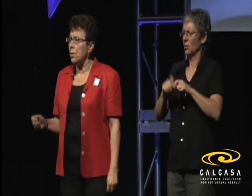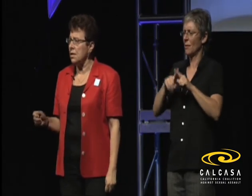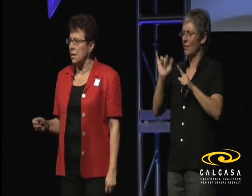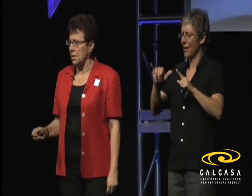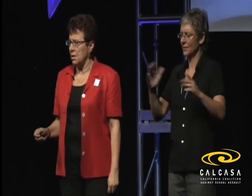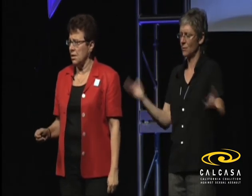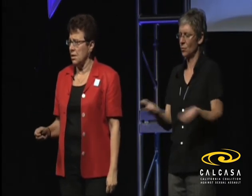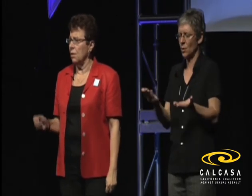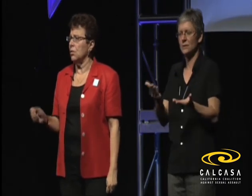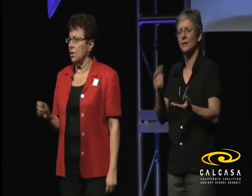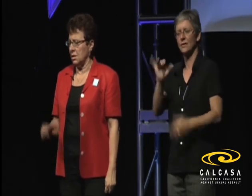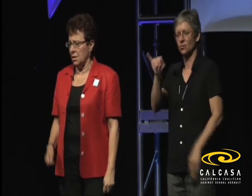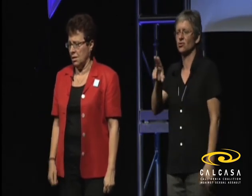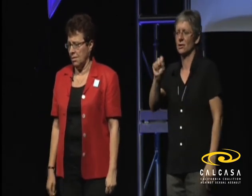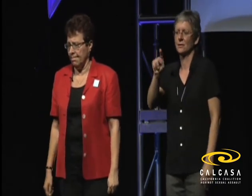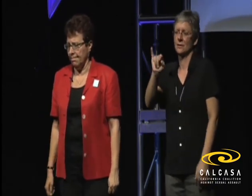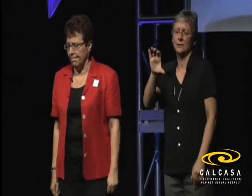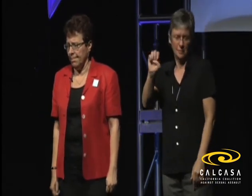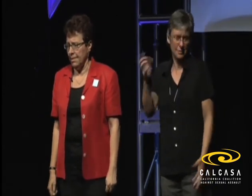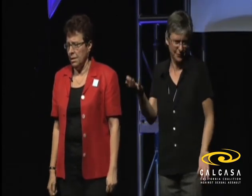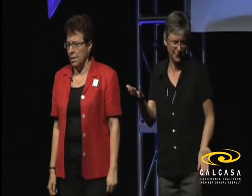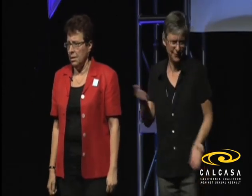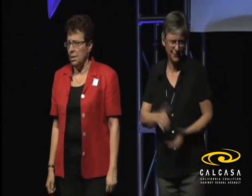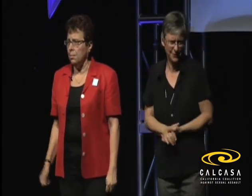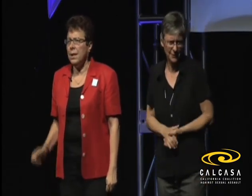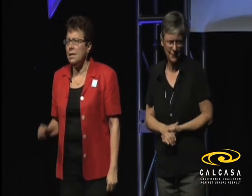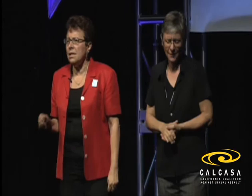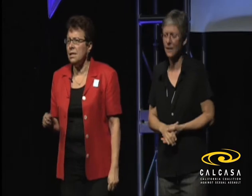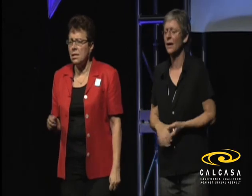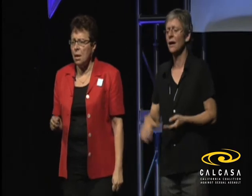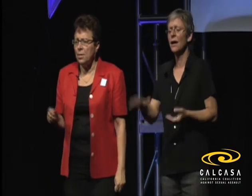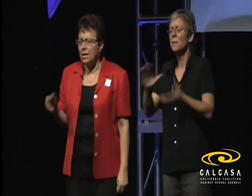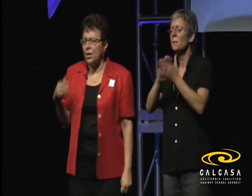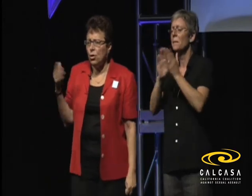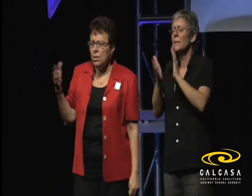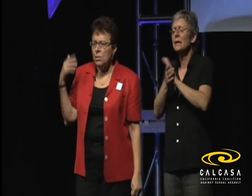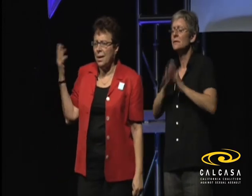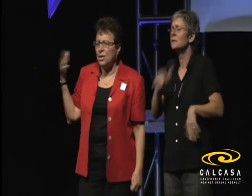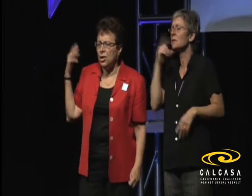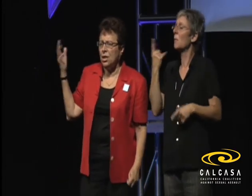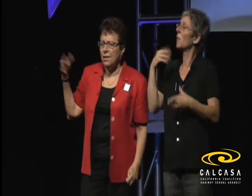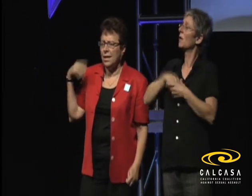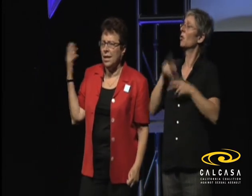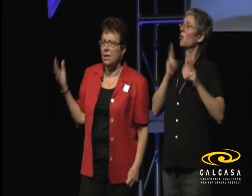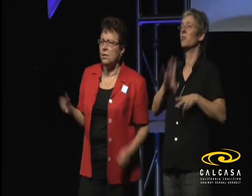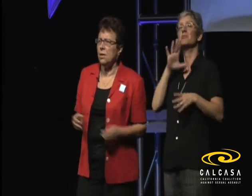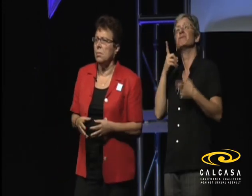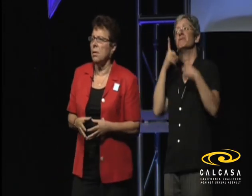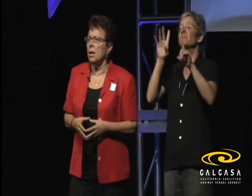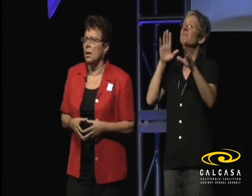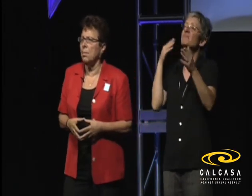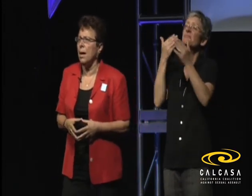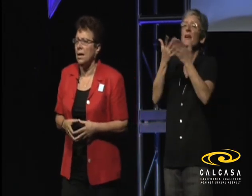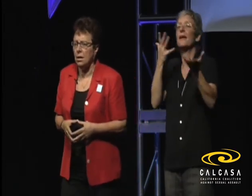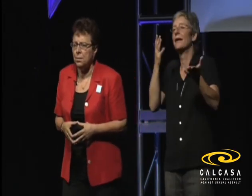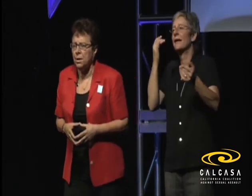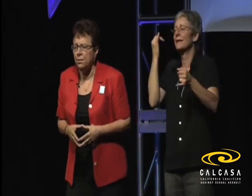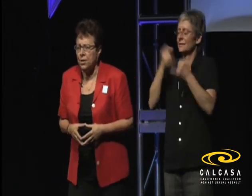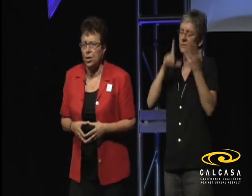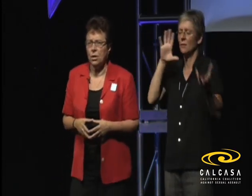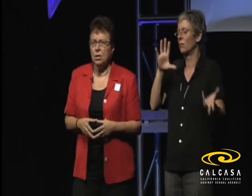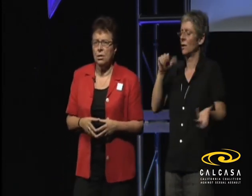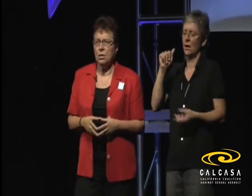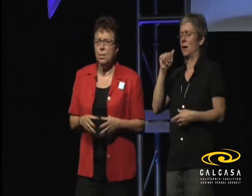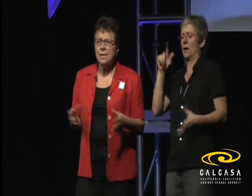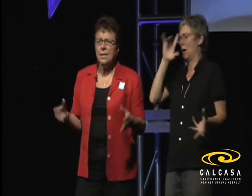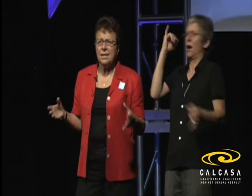is the presence of justice. Peace isn't something that humans might achieve at the end of some apocalyptic